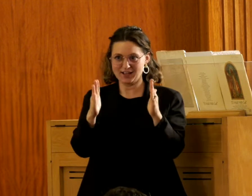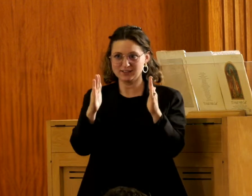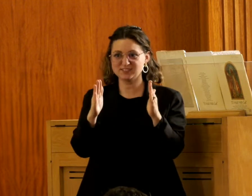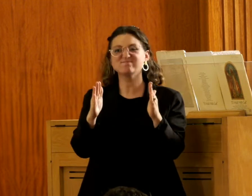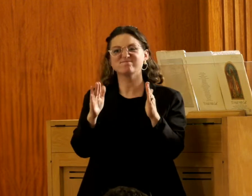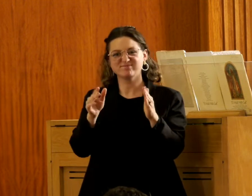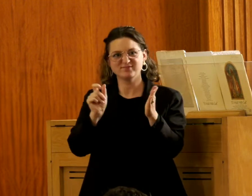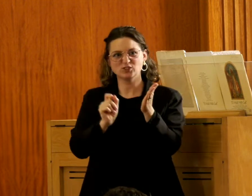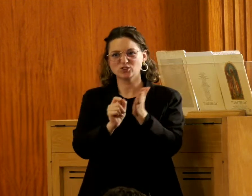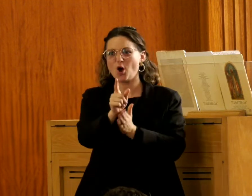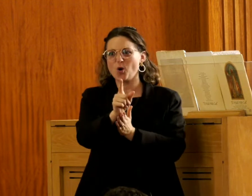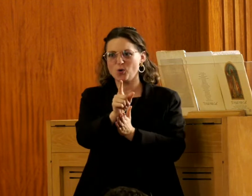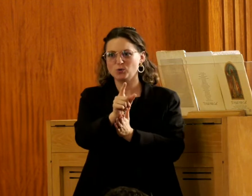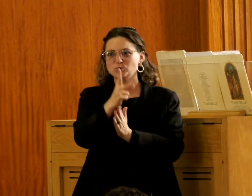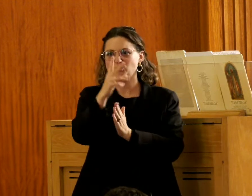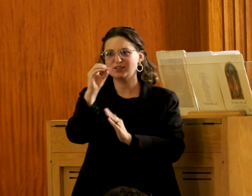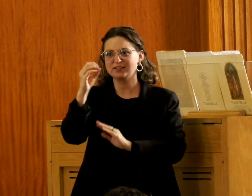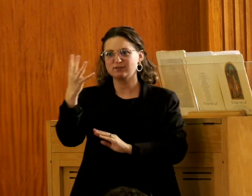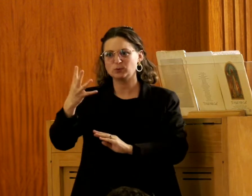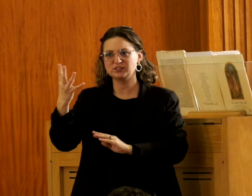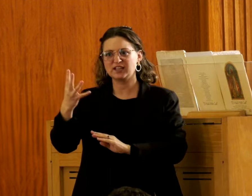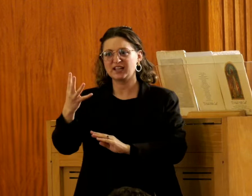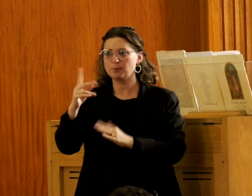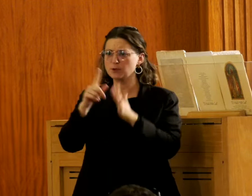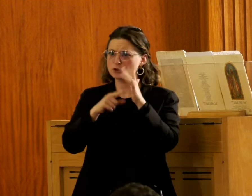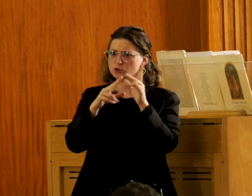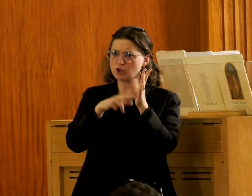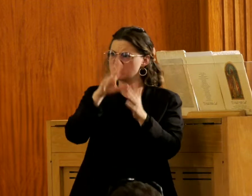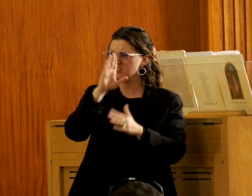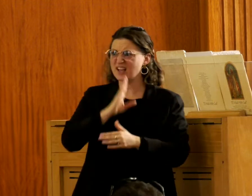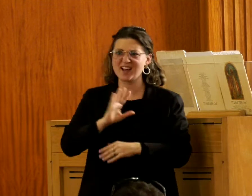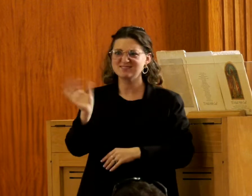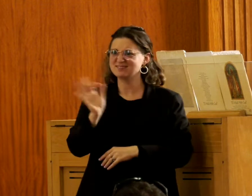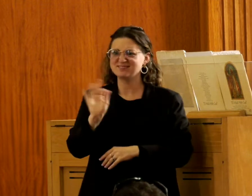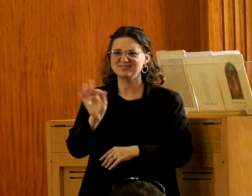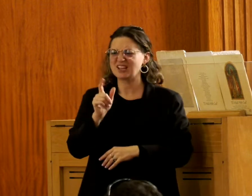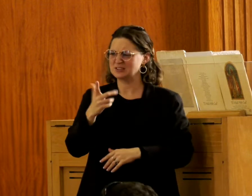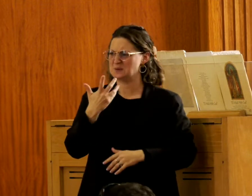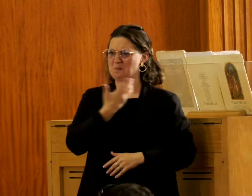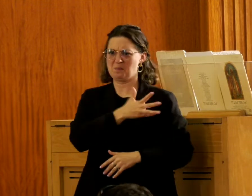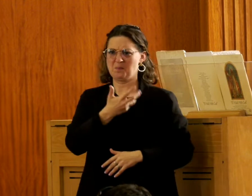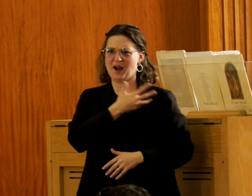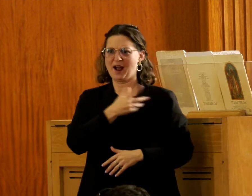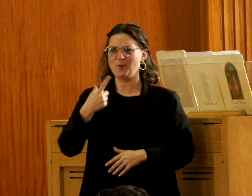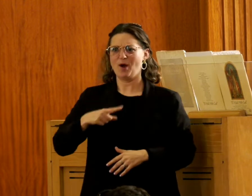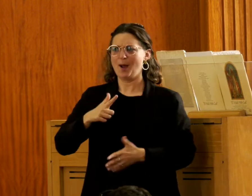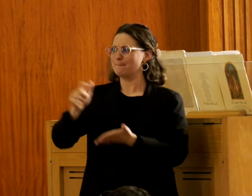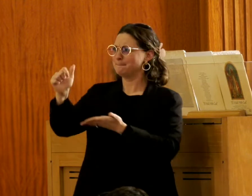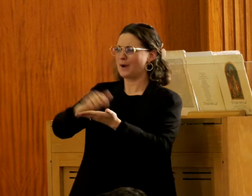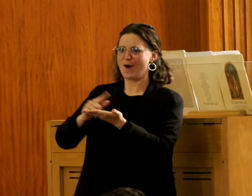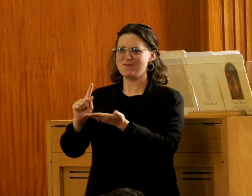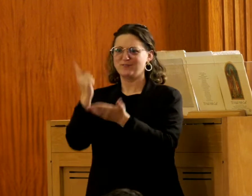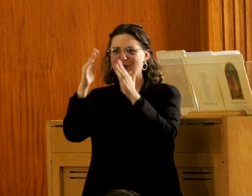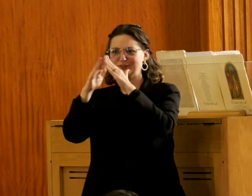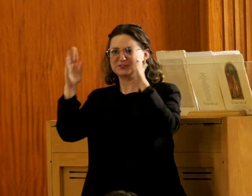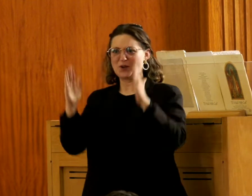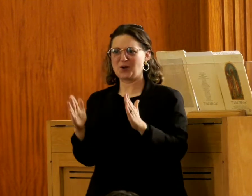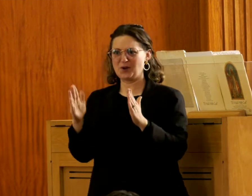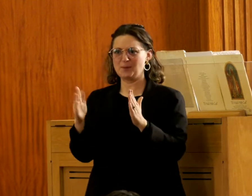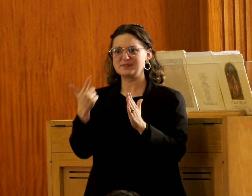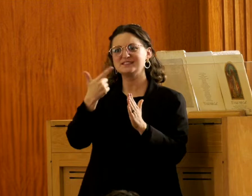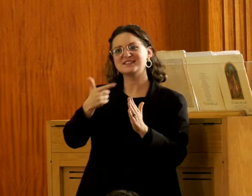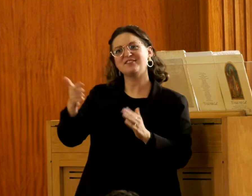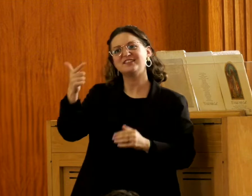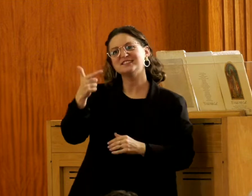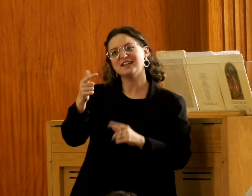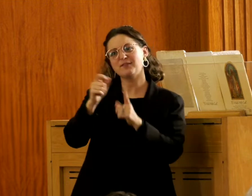2014. Joan wasn't sad at all, as she was so incredibly proud to purchase her first home, 77 Perry